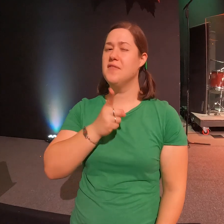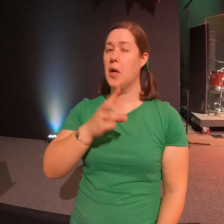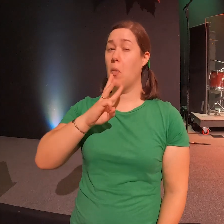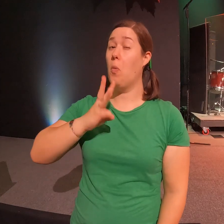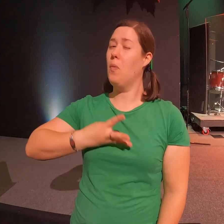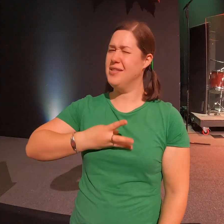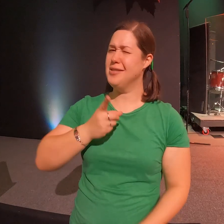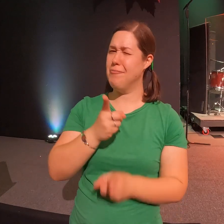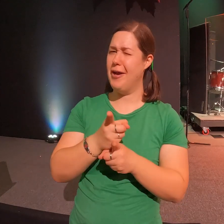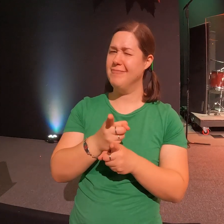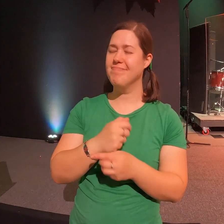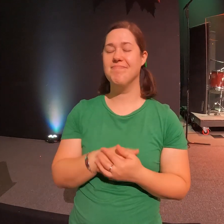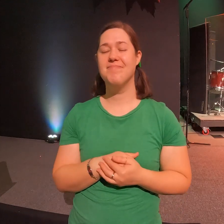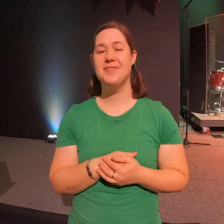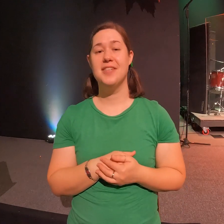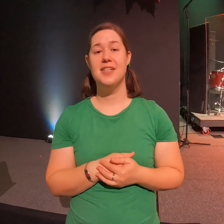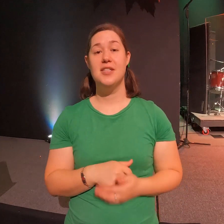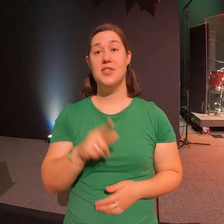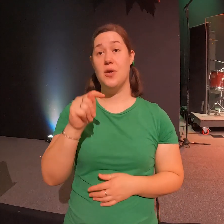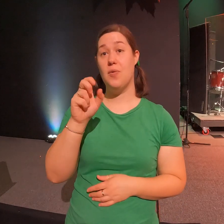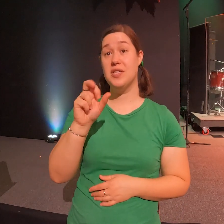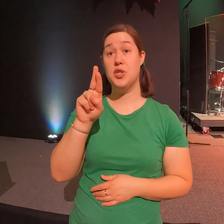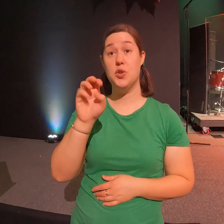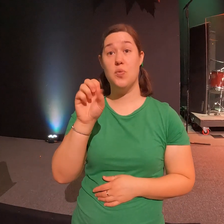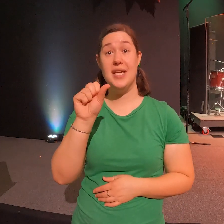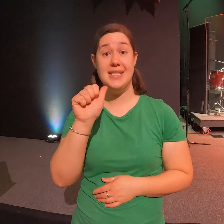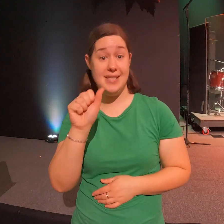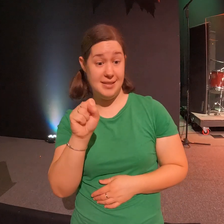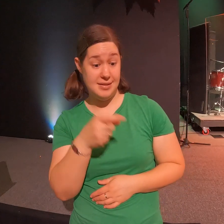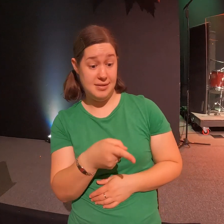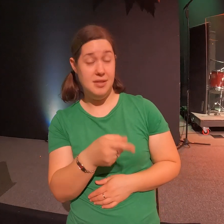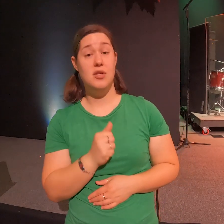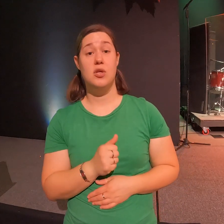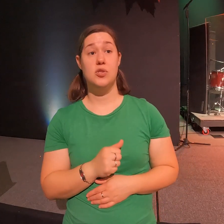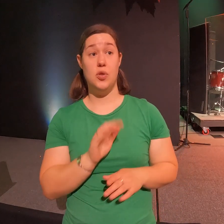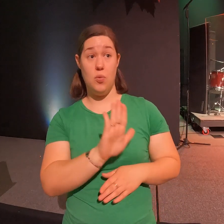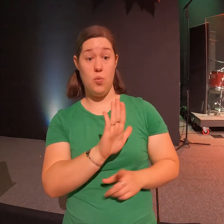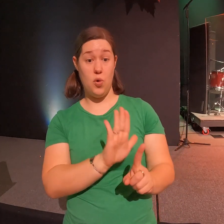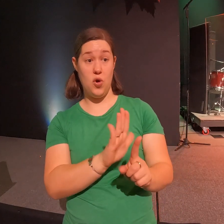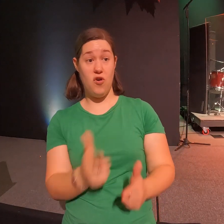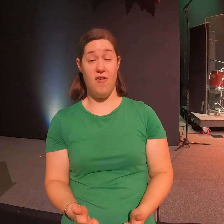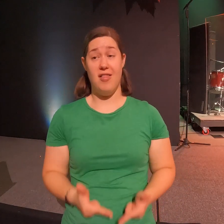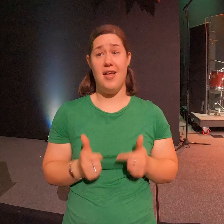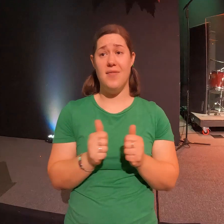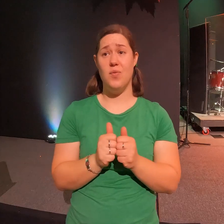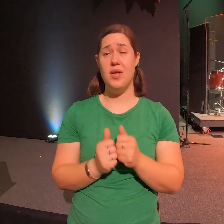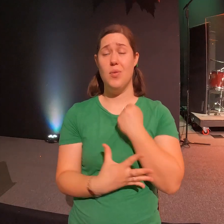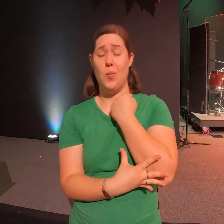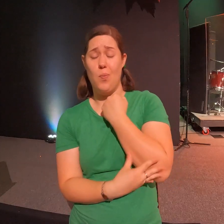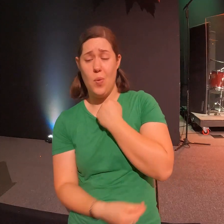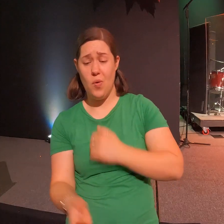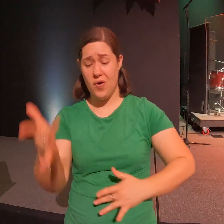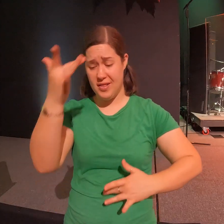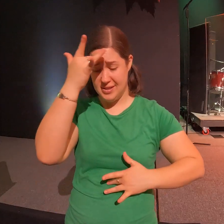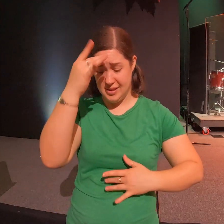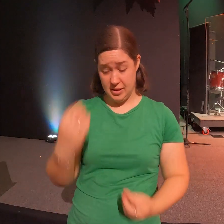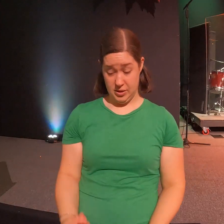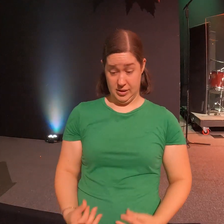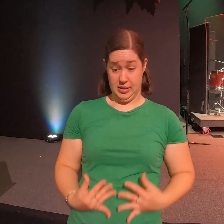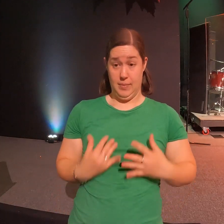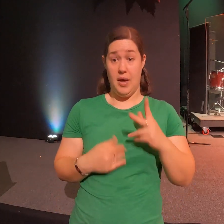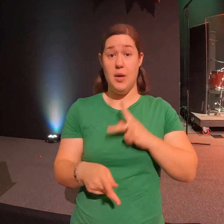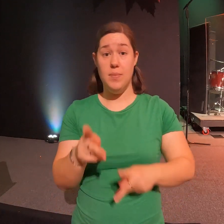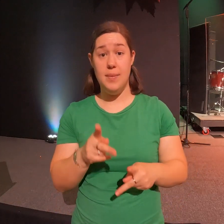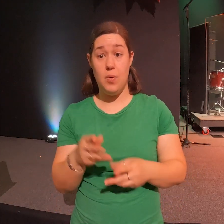Teresa's life with the poor and the sick inspired thousands of people, and they were given shelter. Thousands more